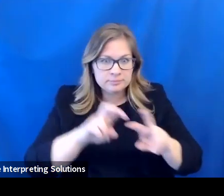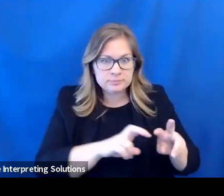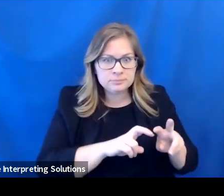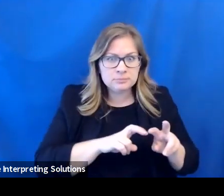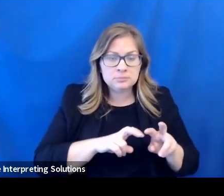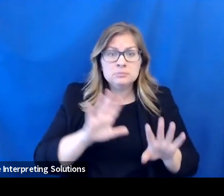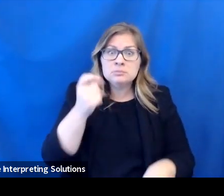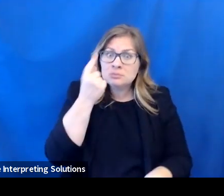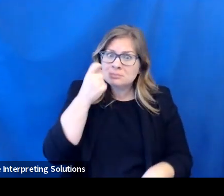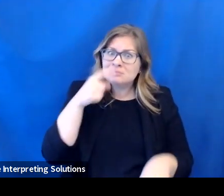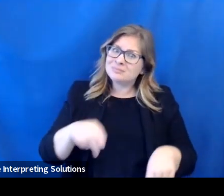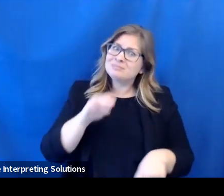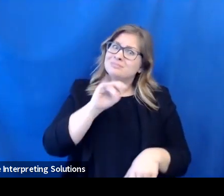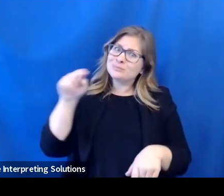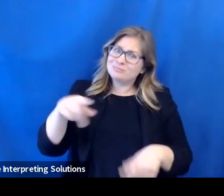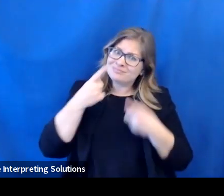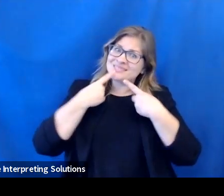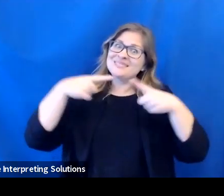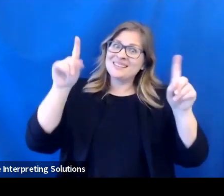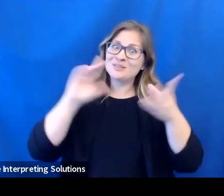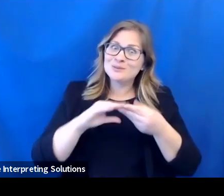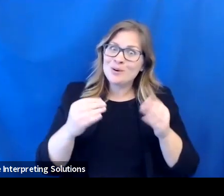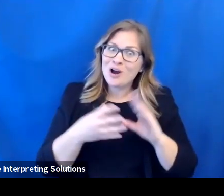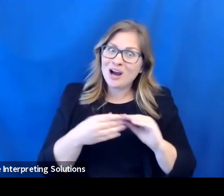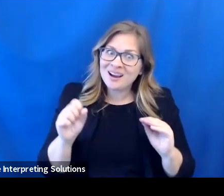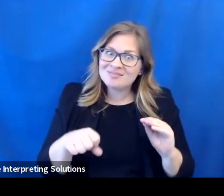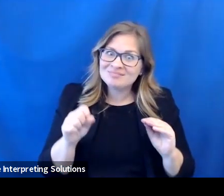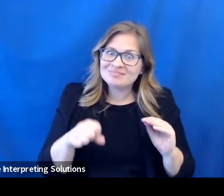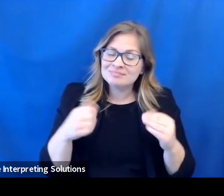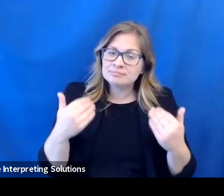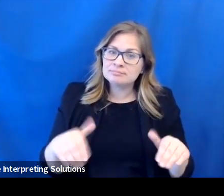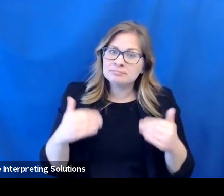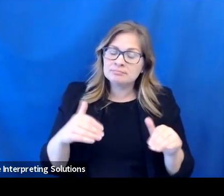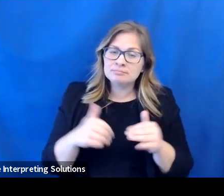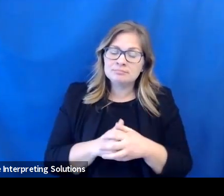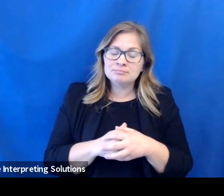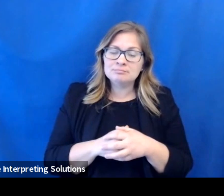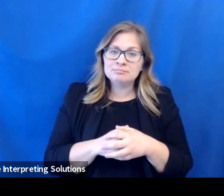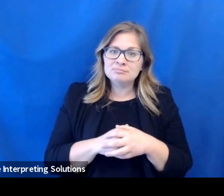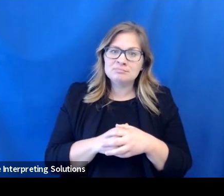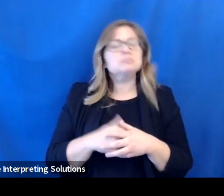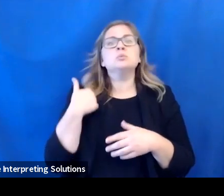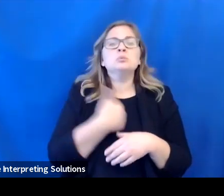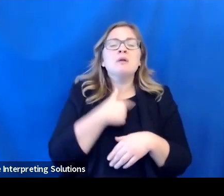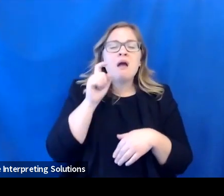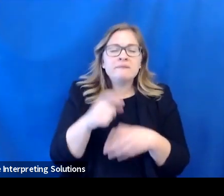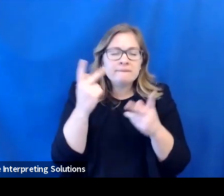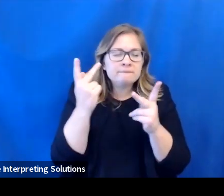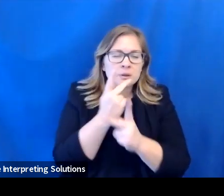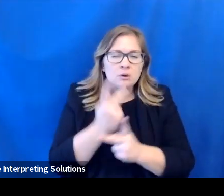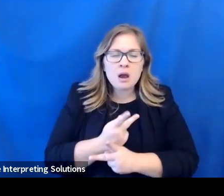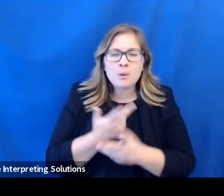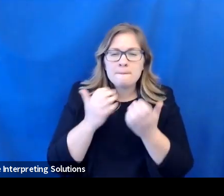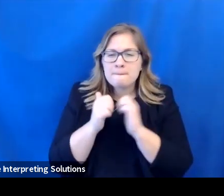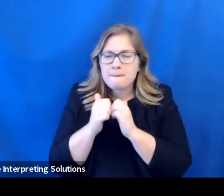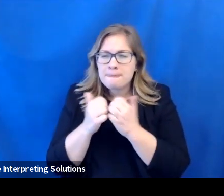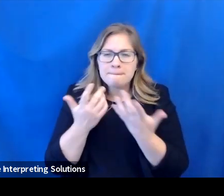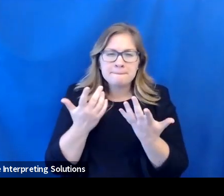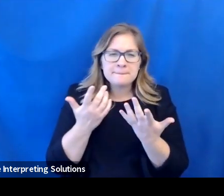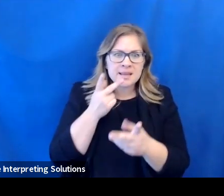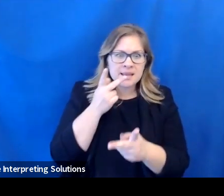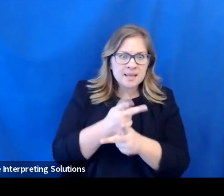Now we need to decide how do we thread that needle accurately to keep the positive health news moving